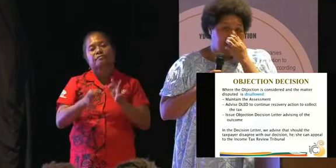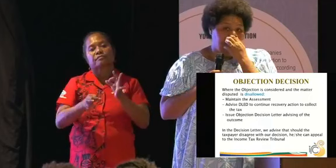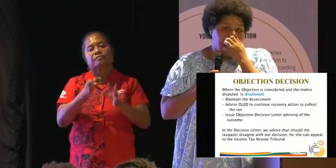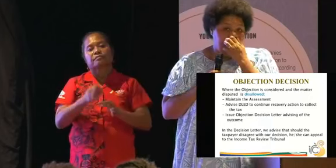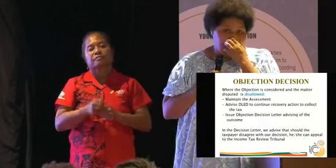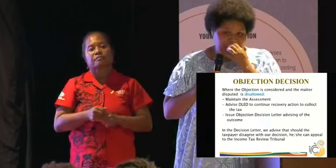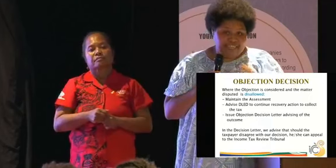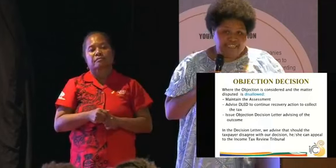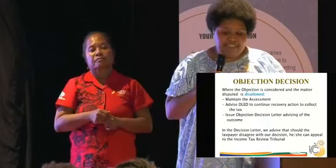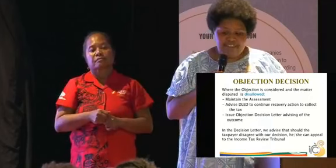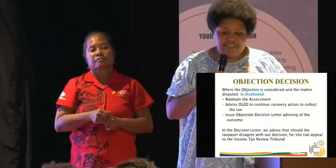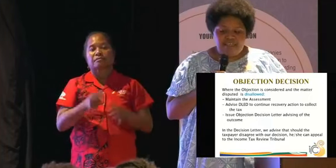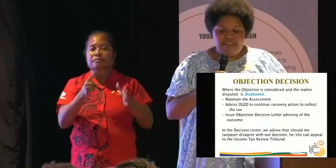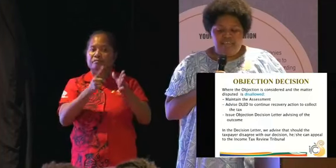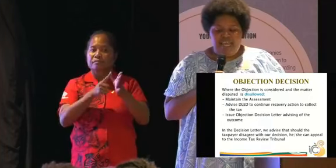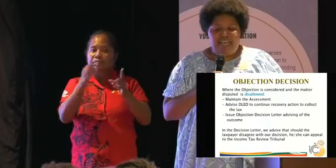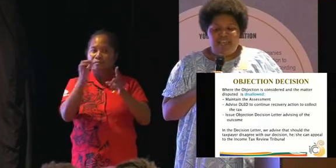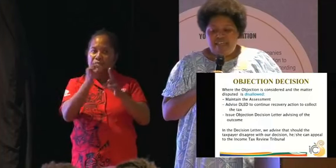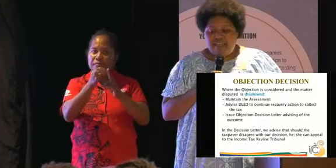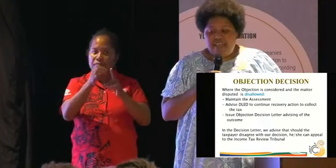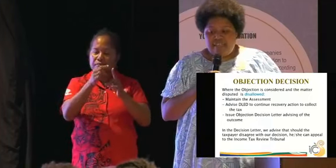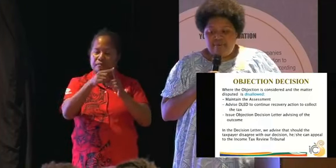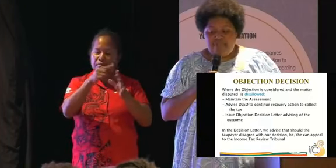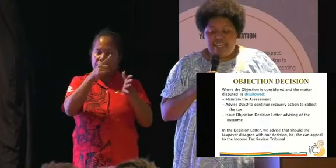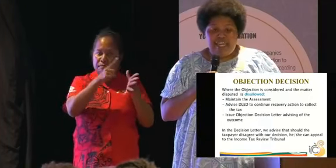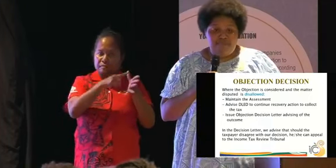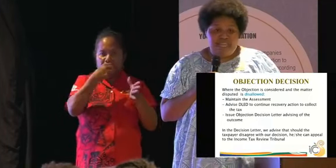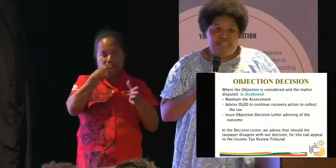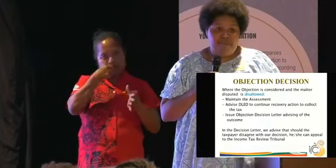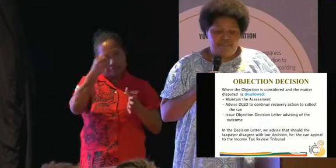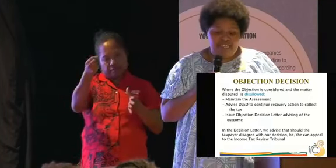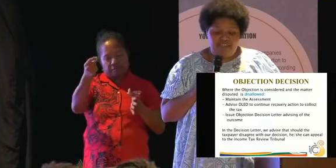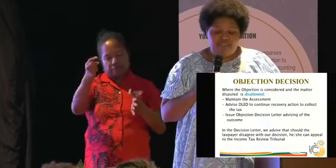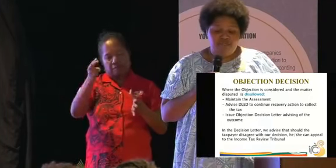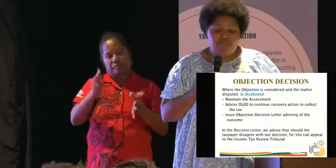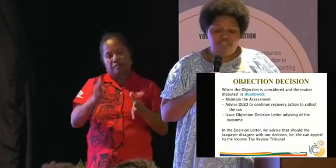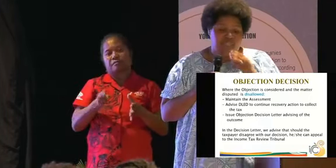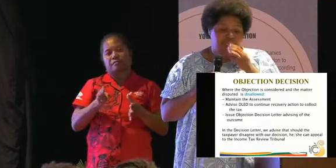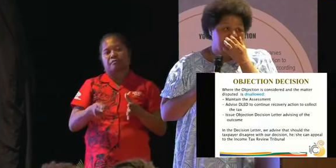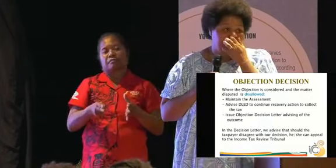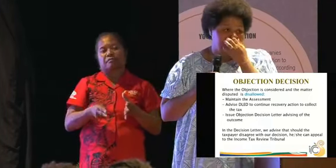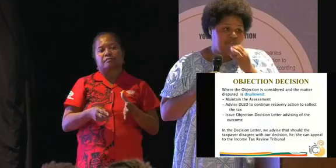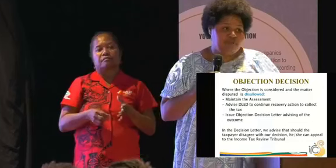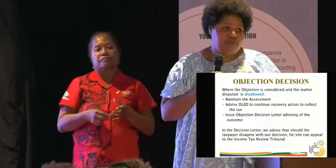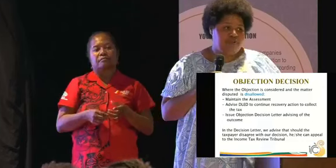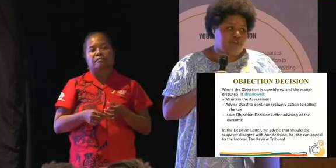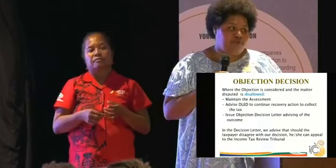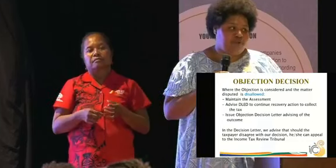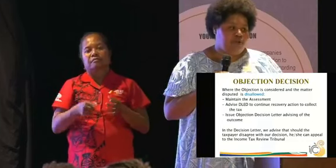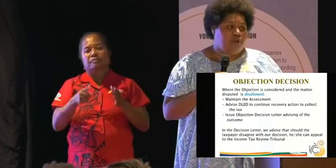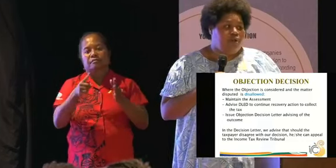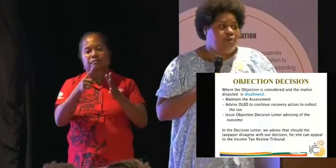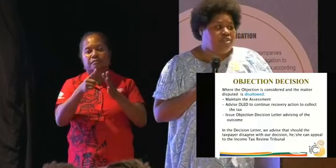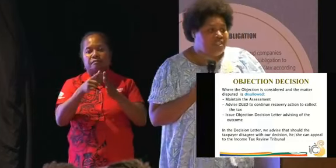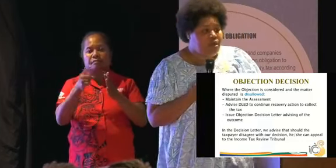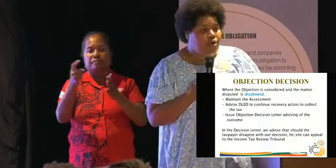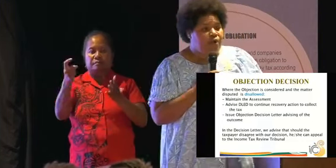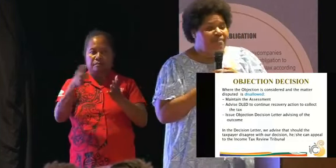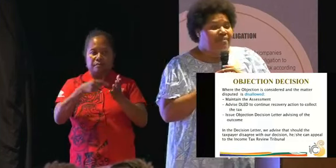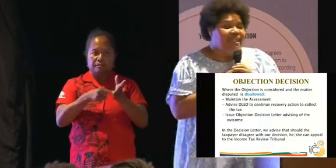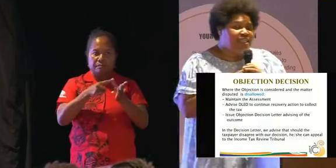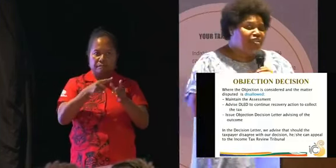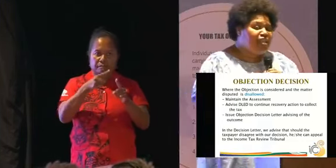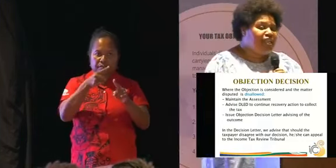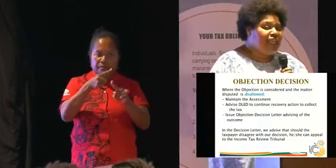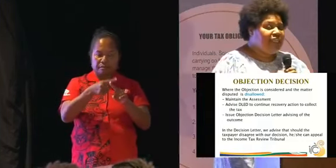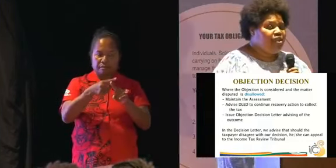the appeals. And that they can make an appeal to the Income Tax Review Tribunal, which is